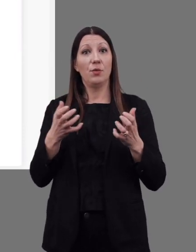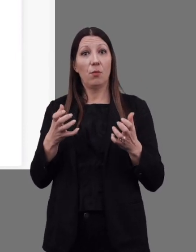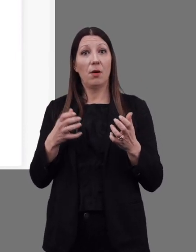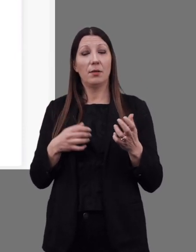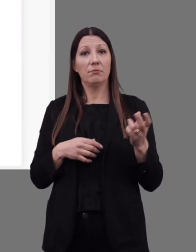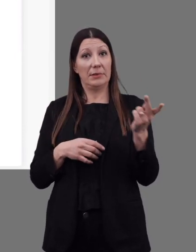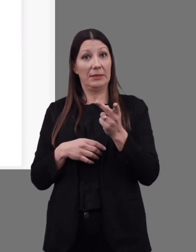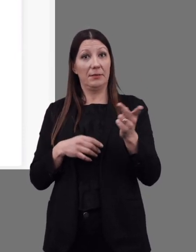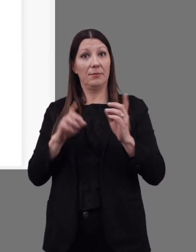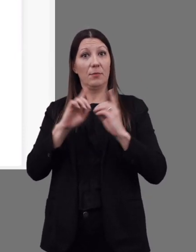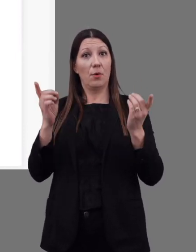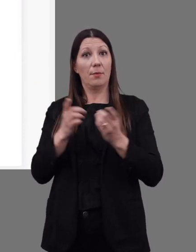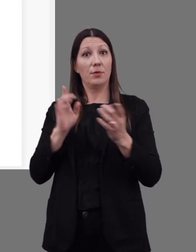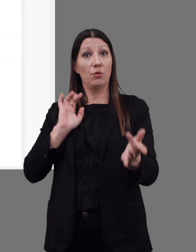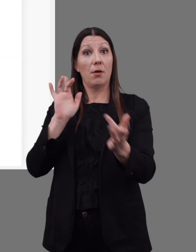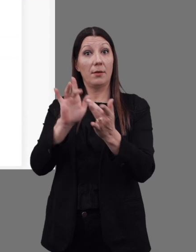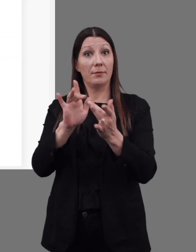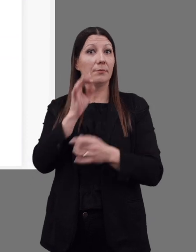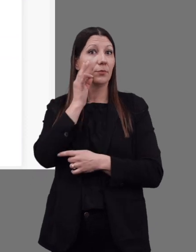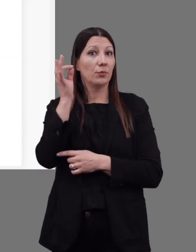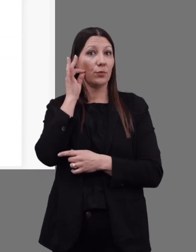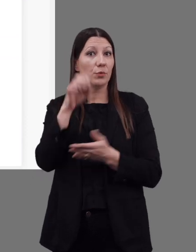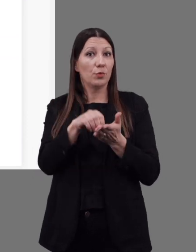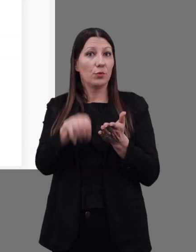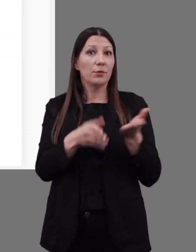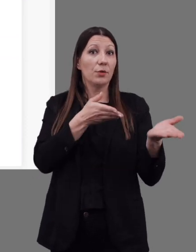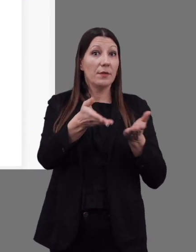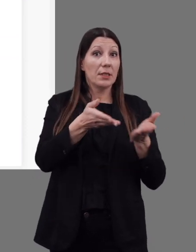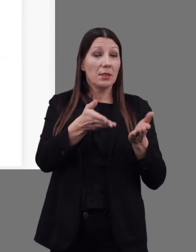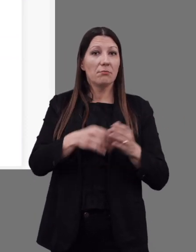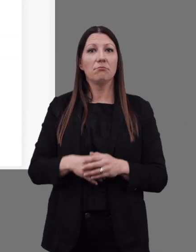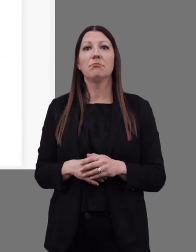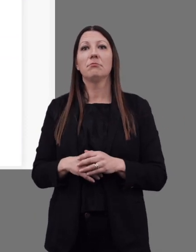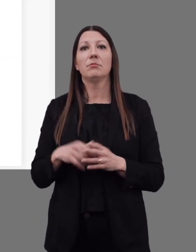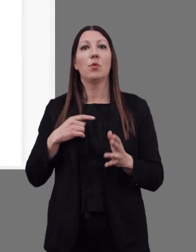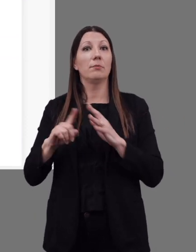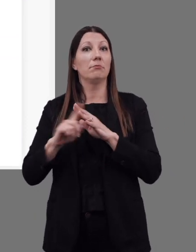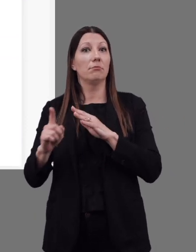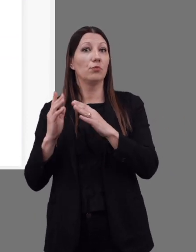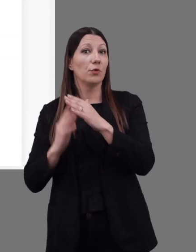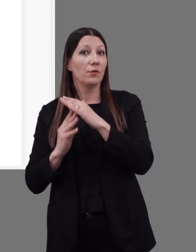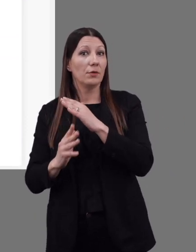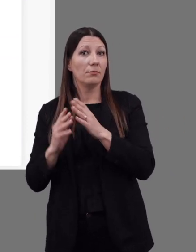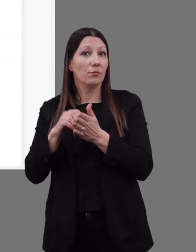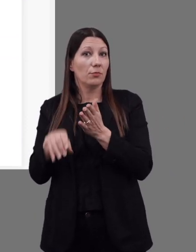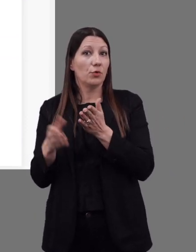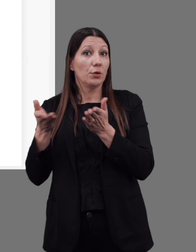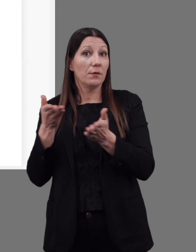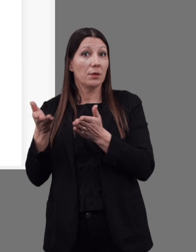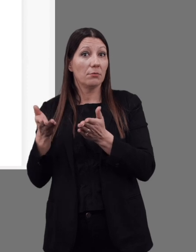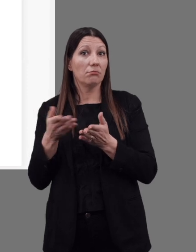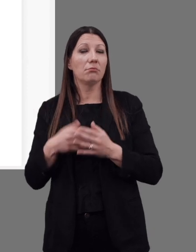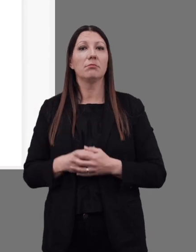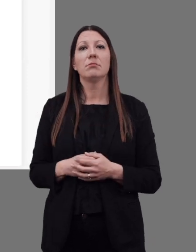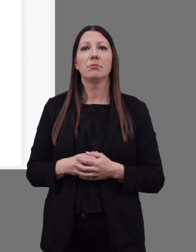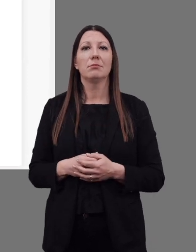by either of these departments, Aboriginal Student Services or Immigrant Refugee Student Services. Making a